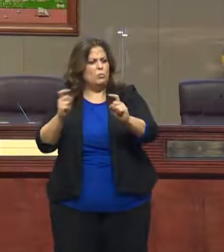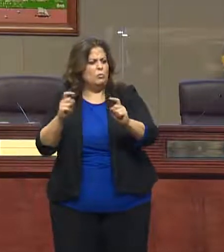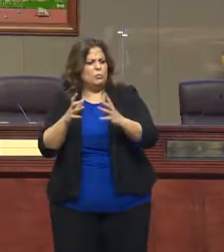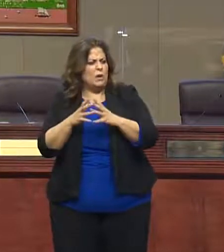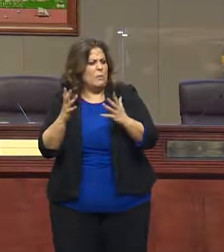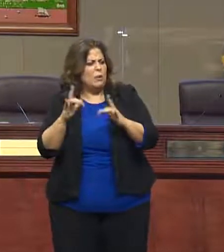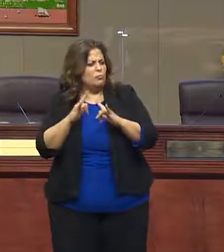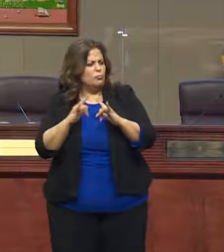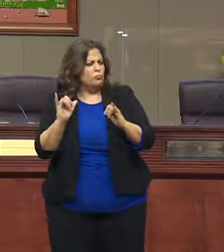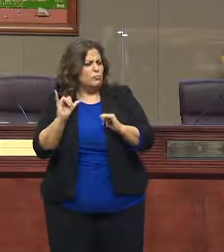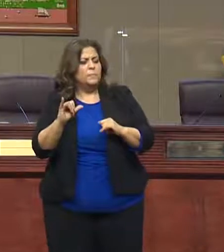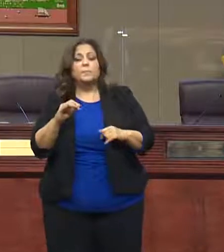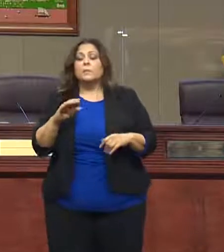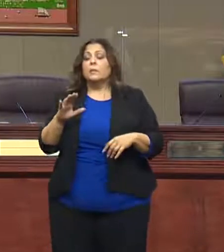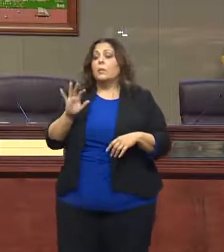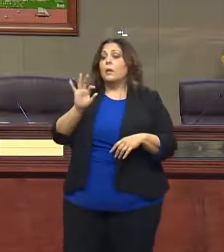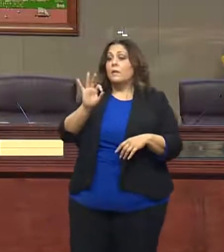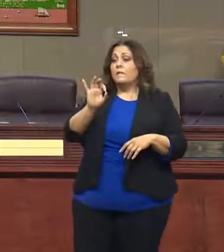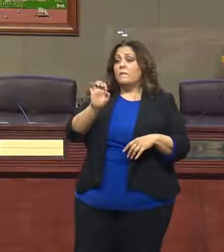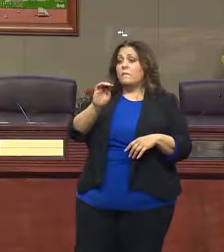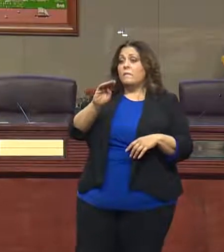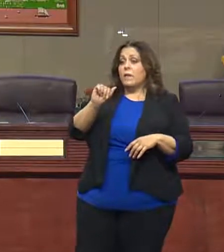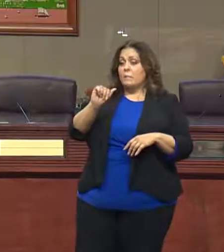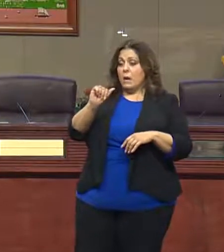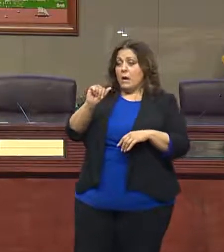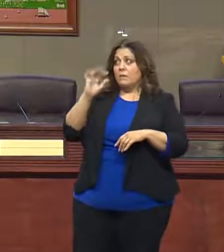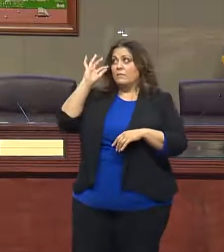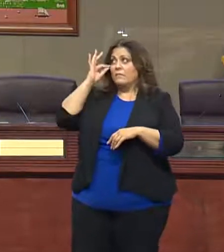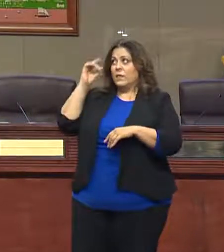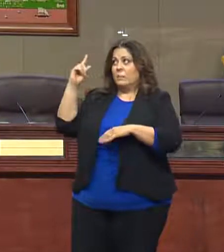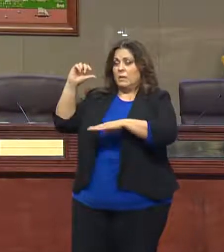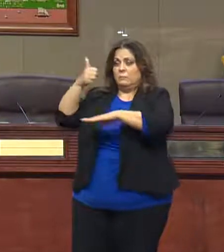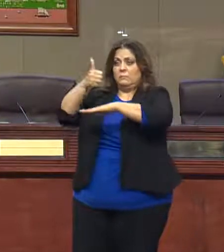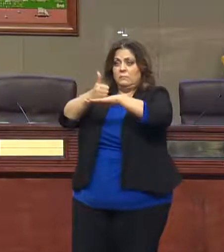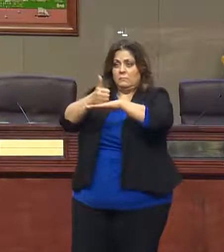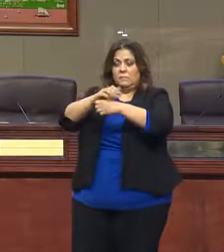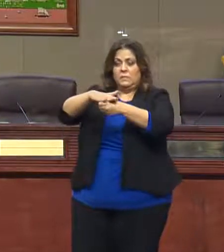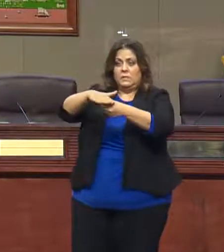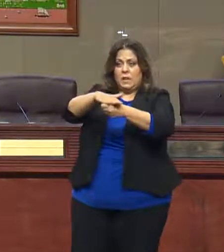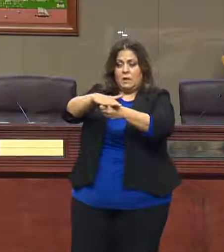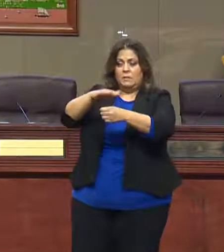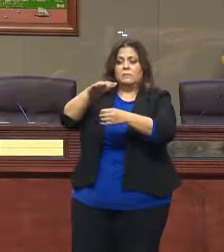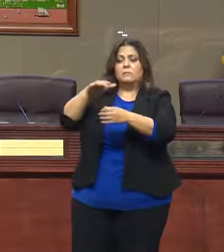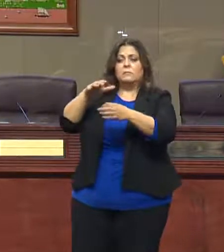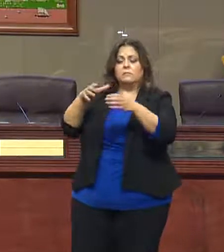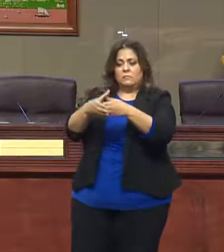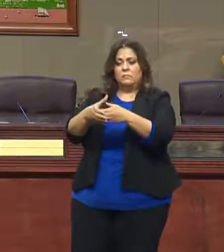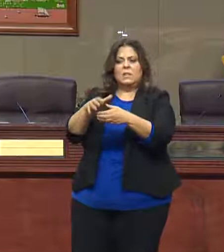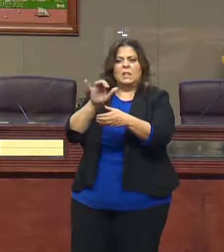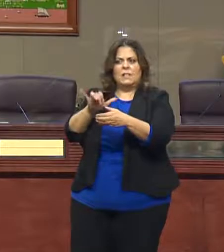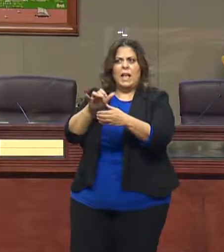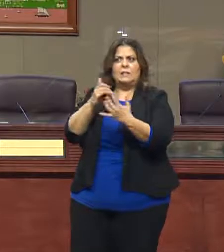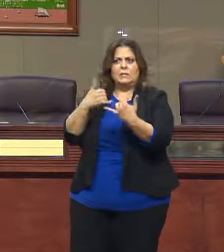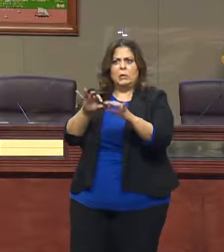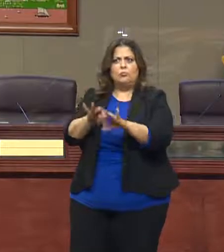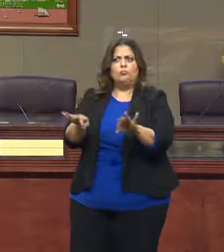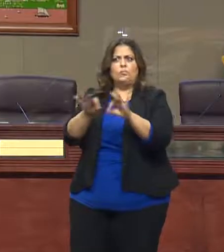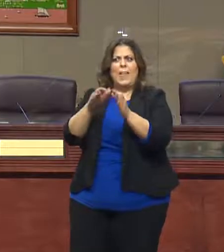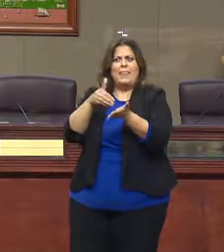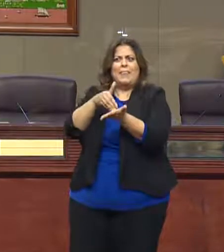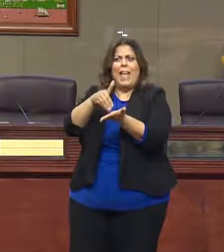the FEMA-sponsored site is still significant. They are doing thousands a day at that